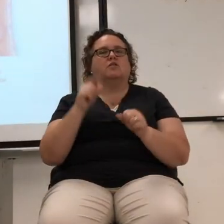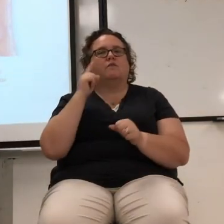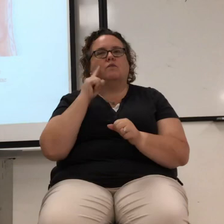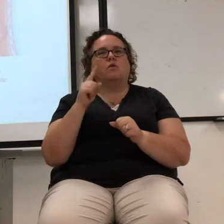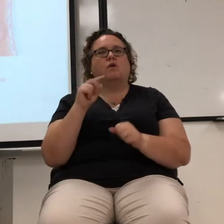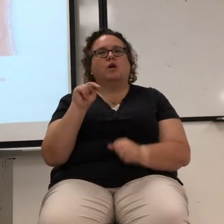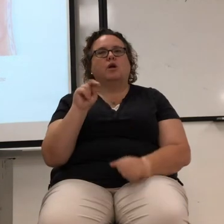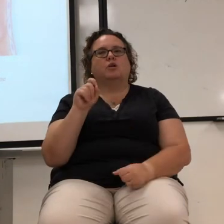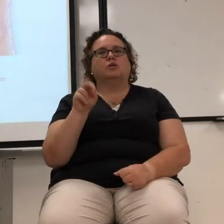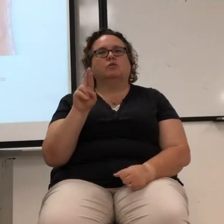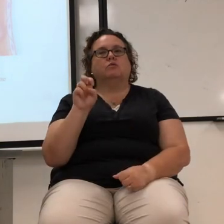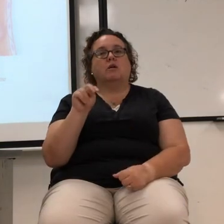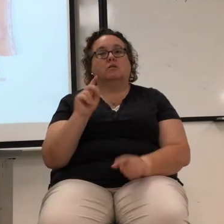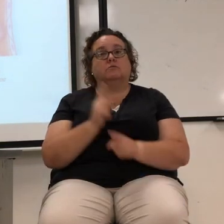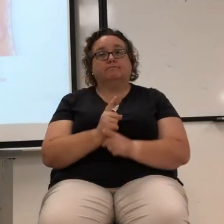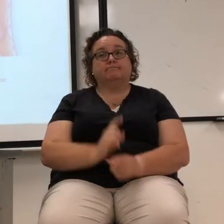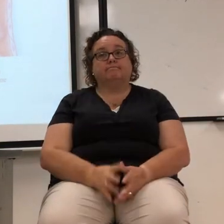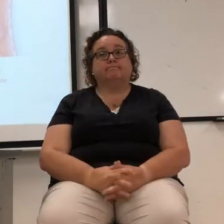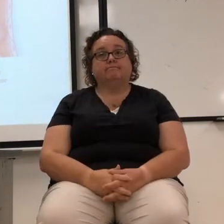right?